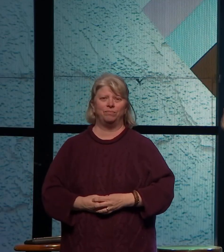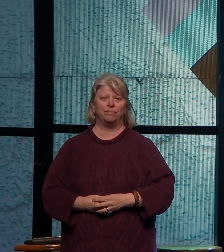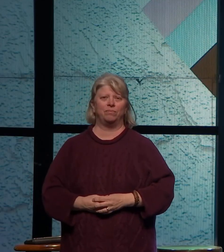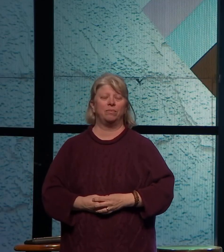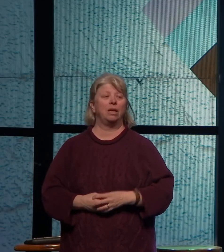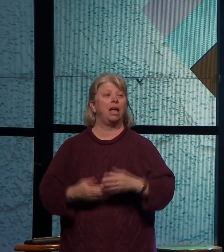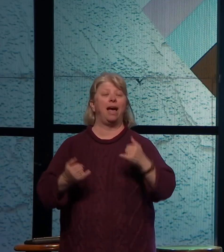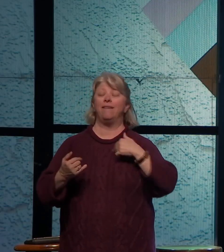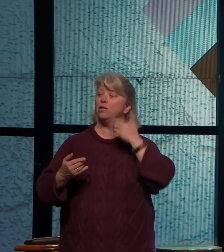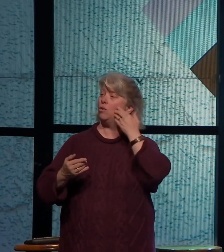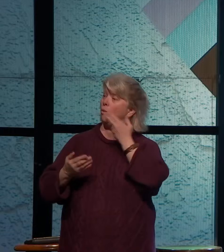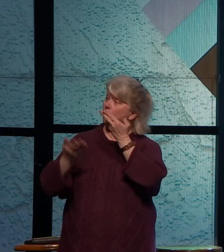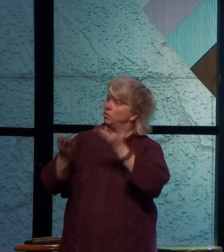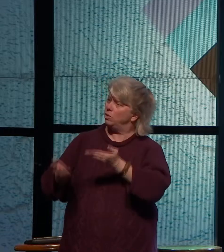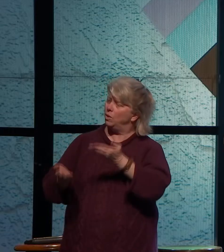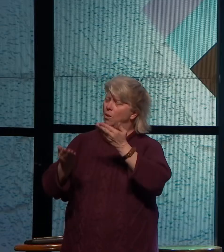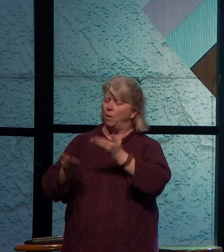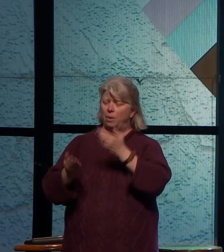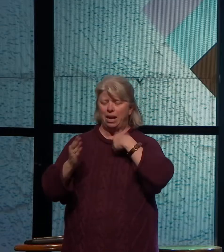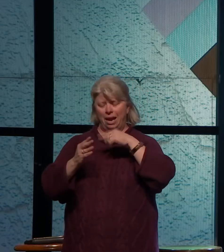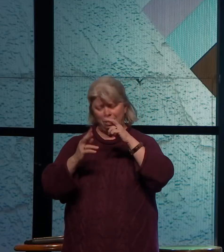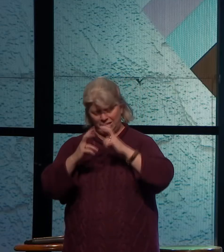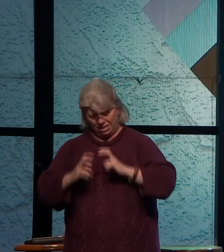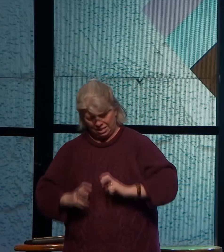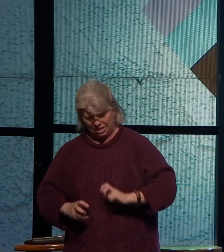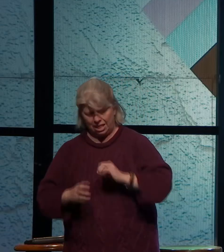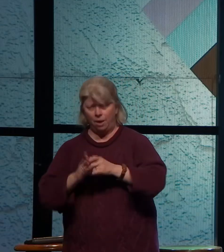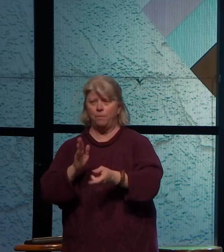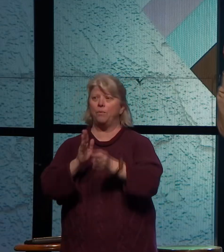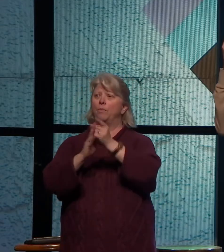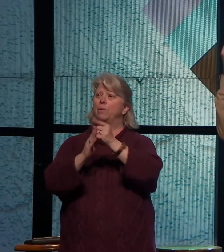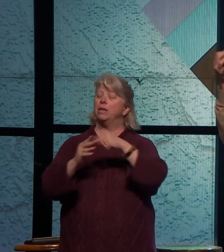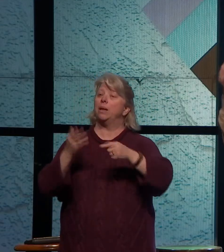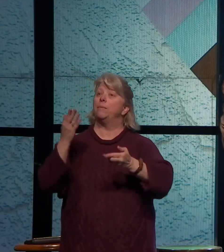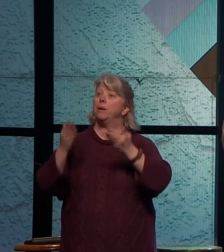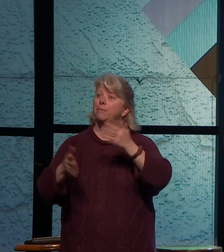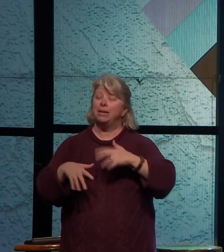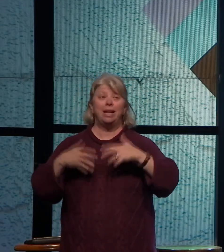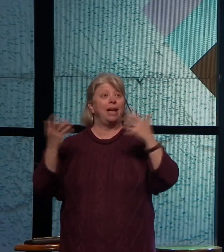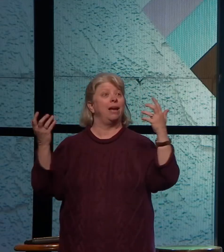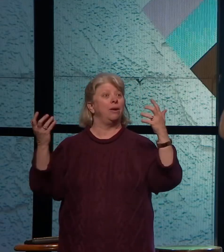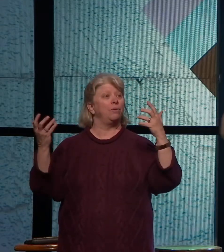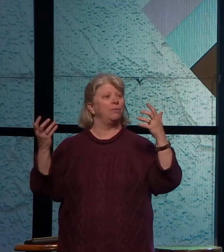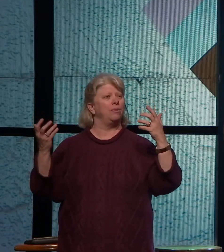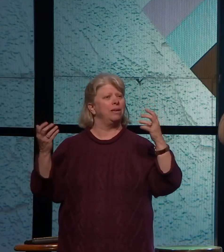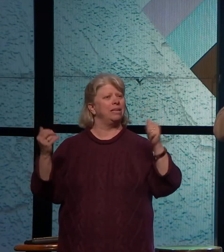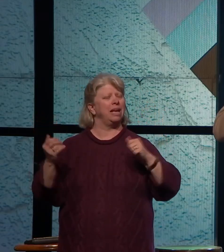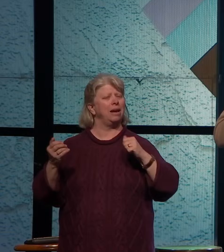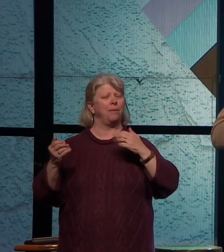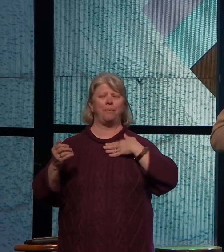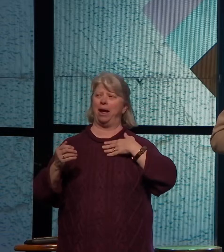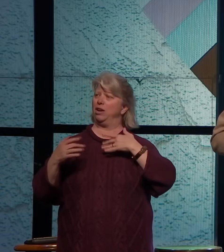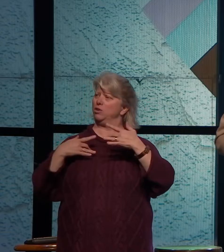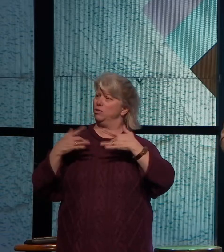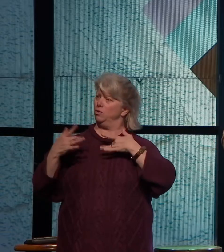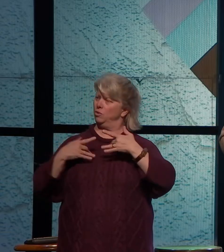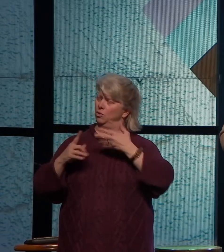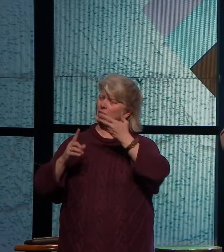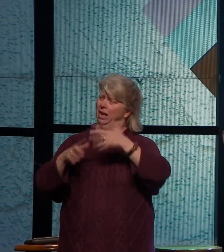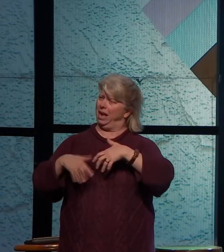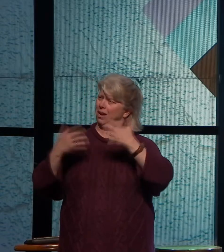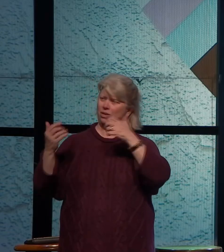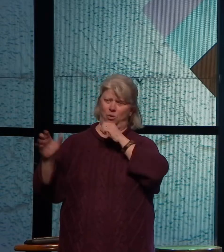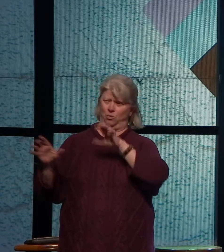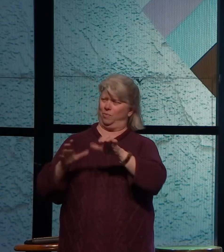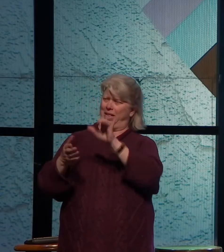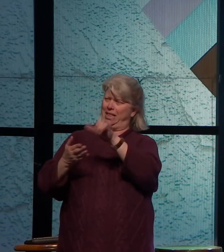But if I can get to know someone, then I can like dig deep. And in that moment, when they might be angry, I can set aside my concern about their anger. Don't